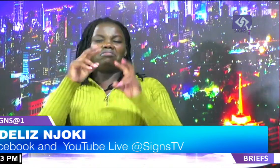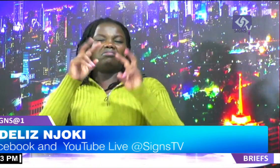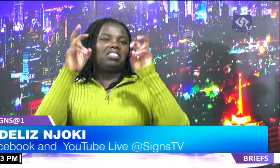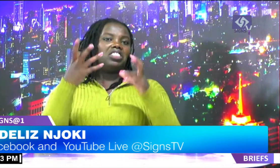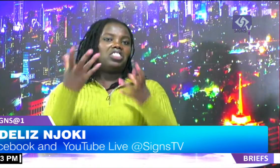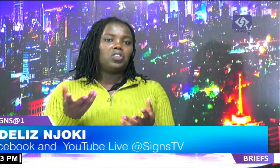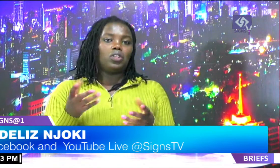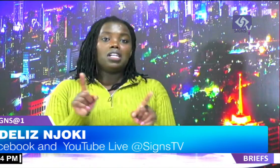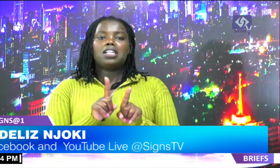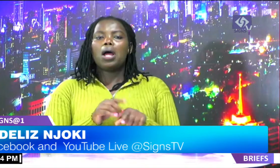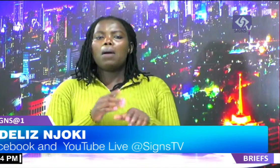importation matter.